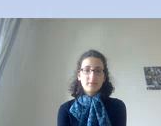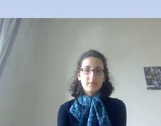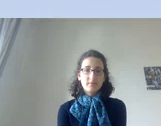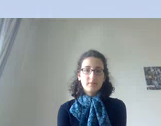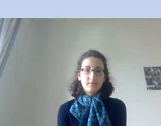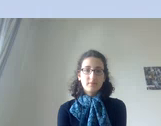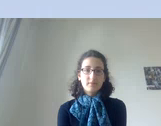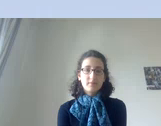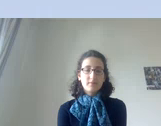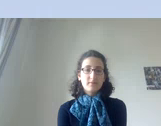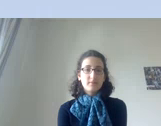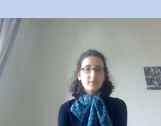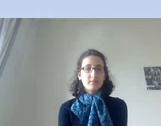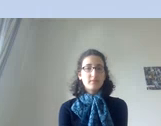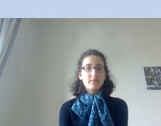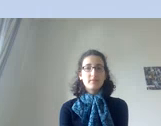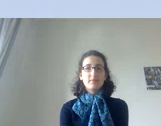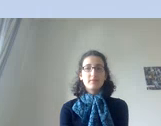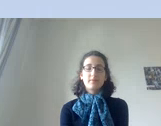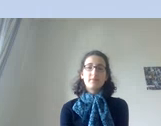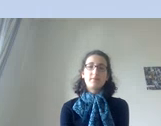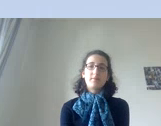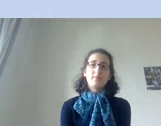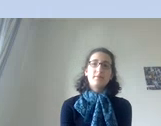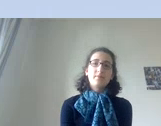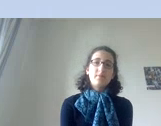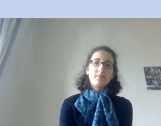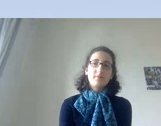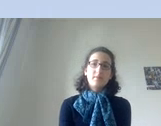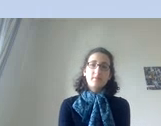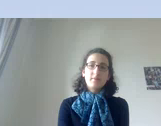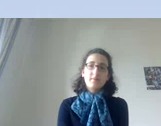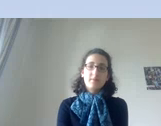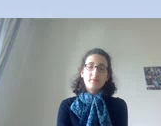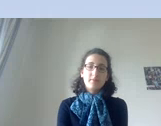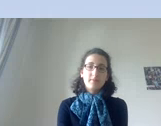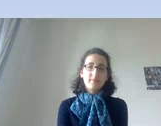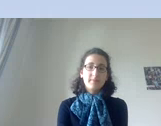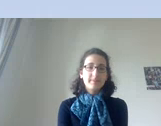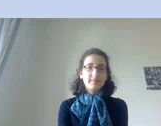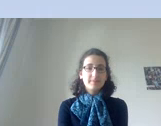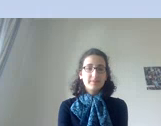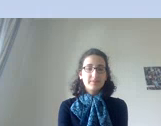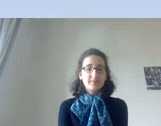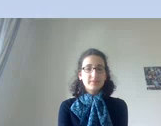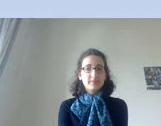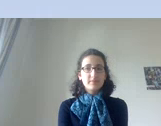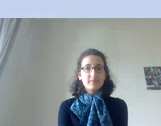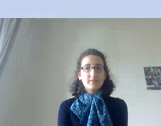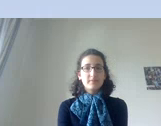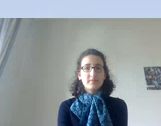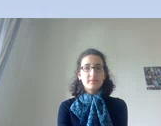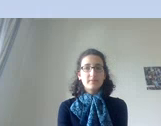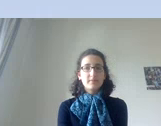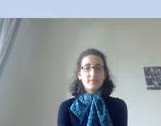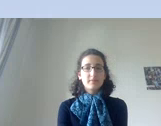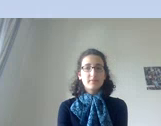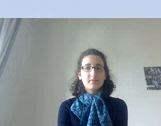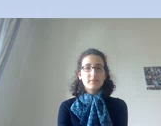is him. The man who I talked to him works here. So we have a relative pronoun, and